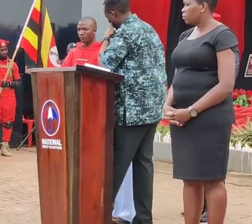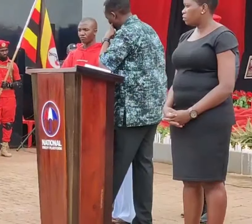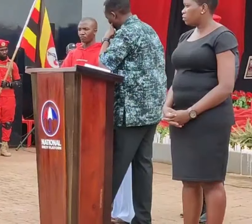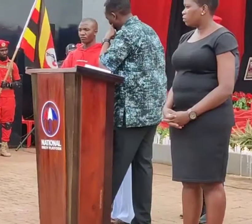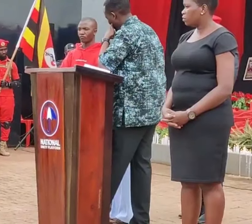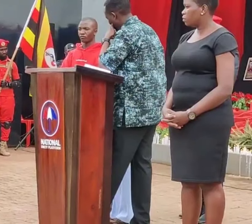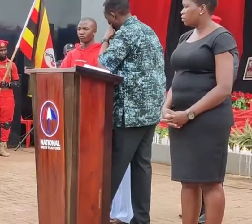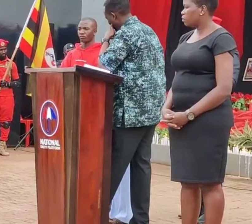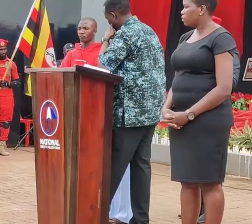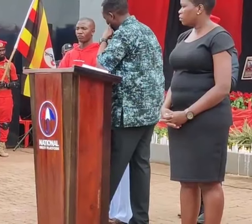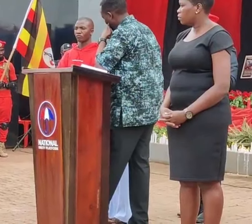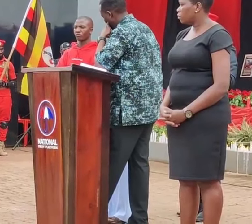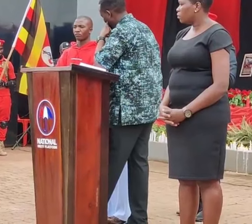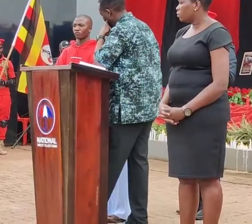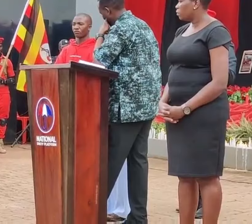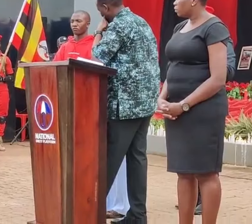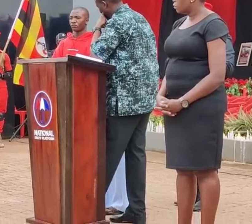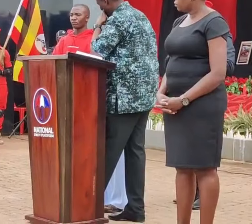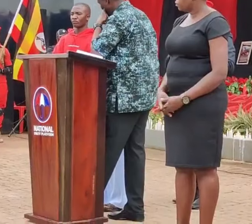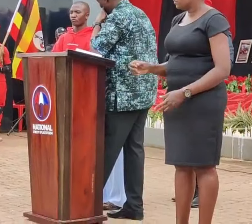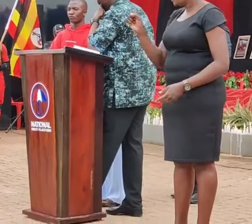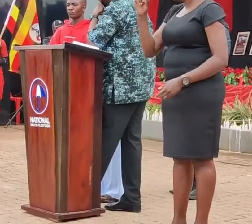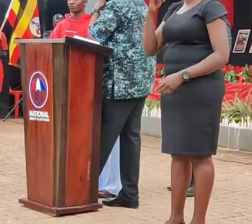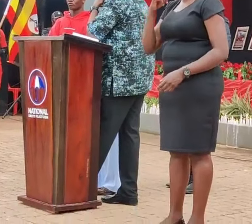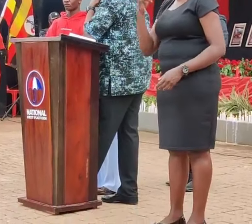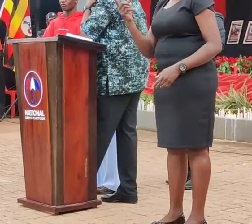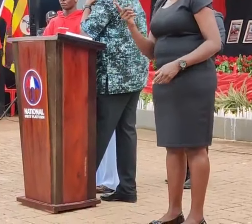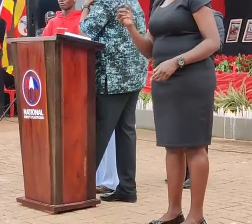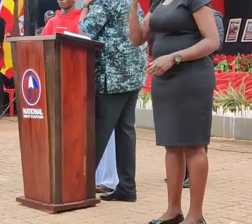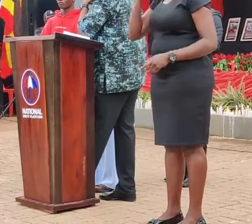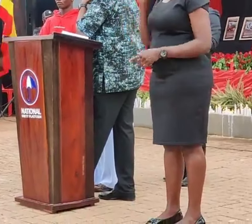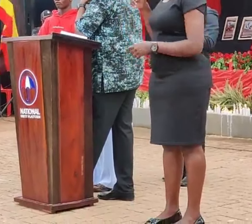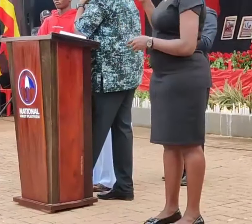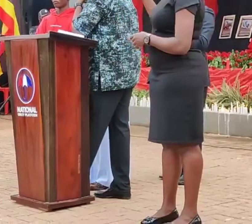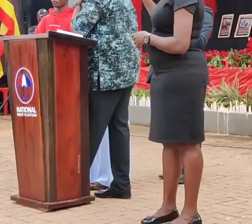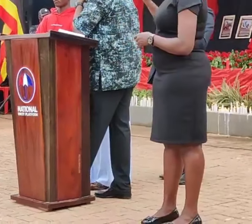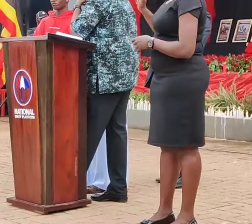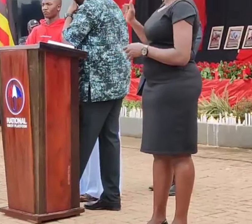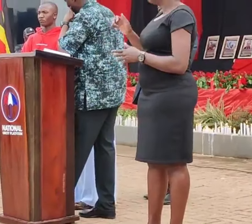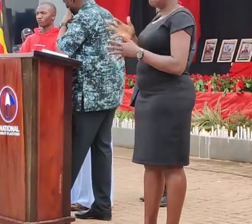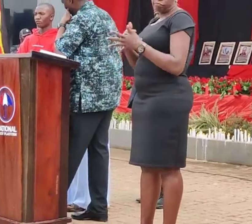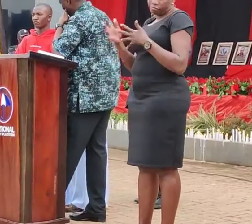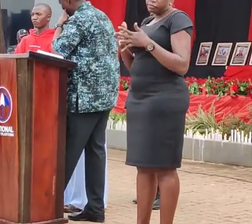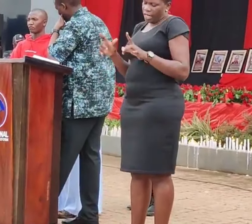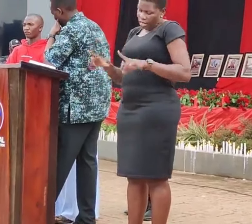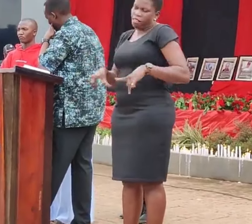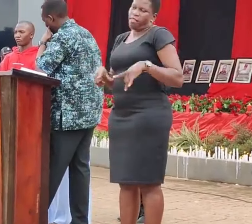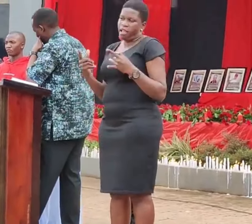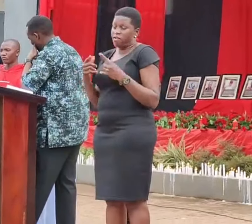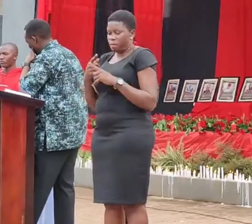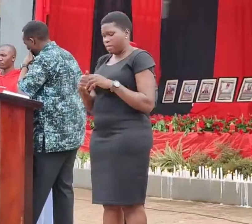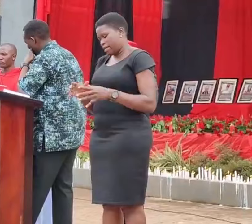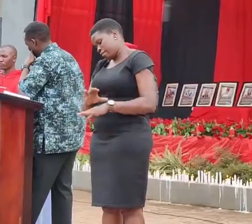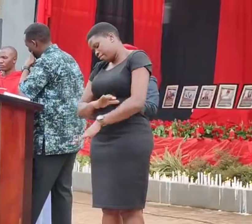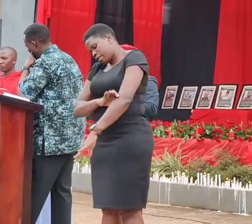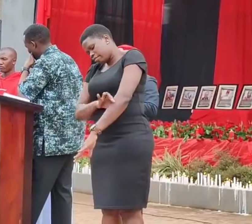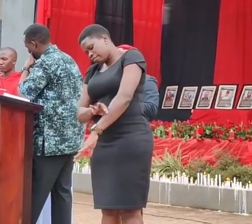Naye mbene mwagabi nyimba tebitegeka mwagala nzivunule kade mwevunule mu manyete nyina omugaso. But I've lost my